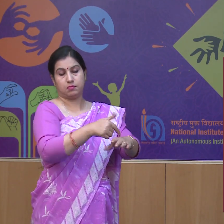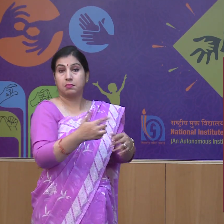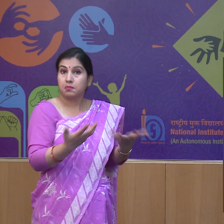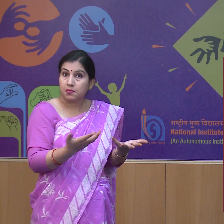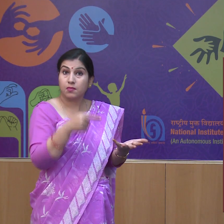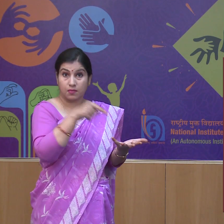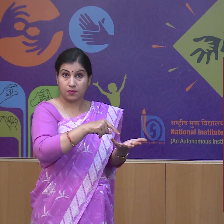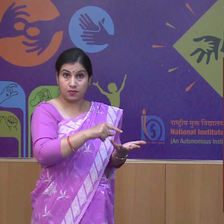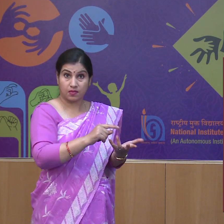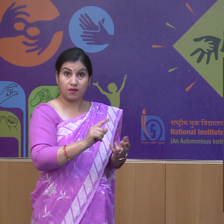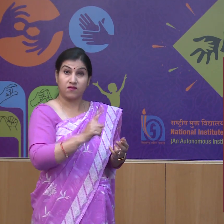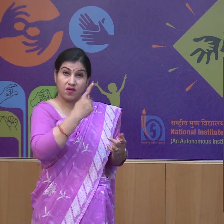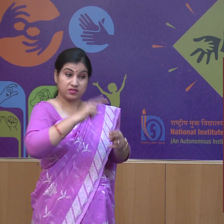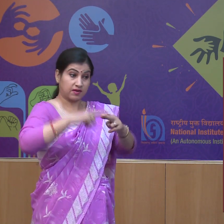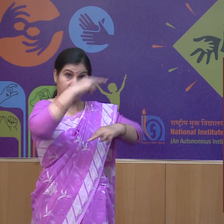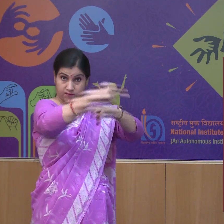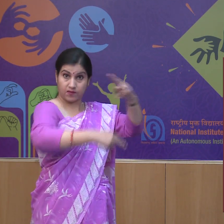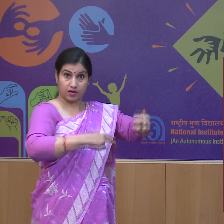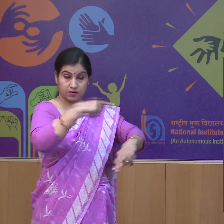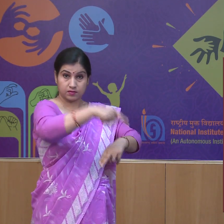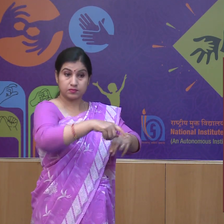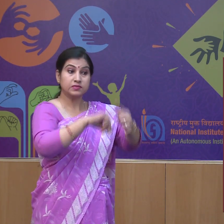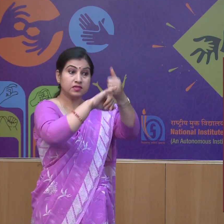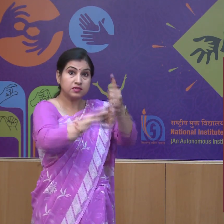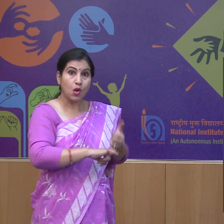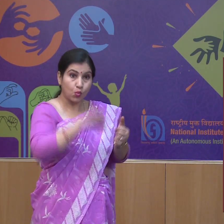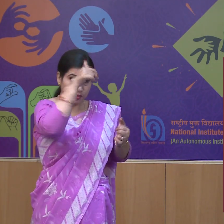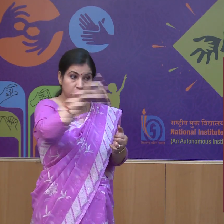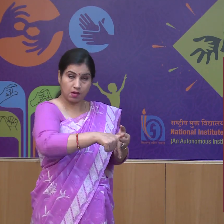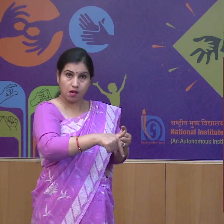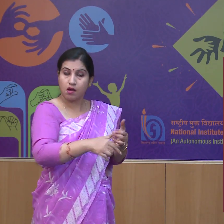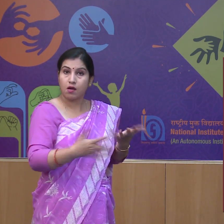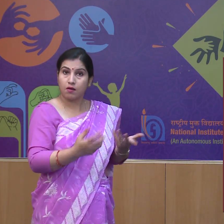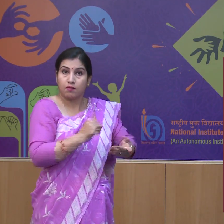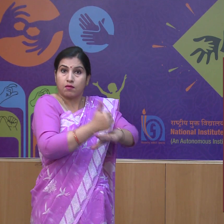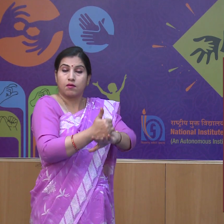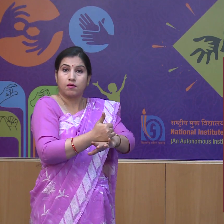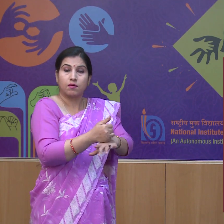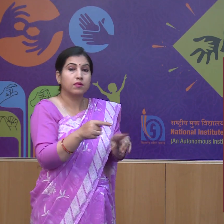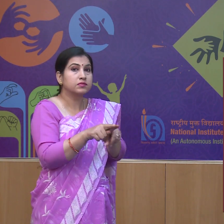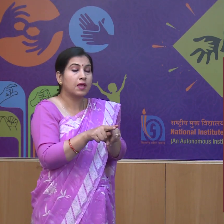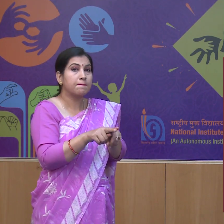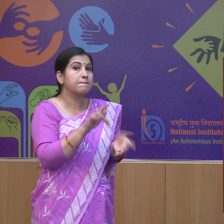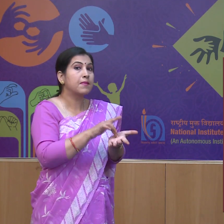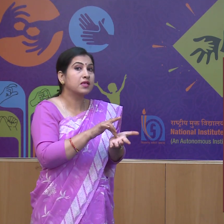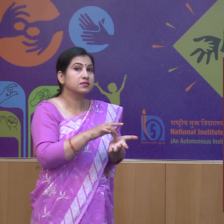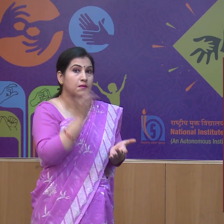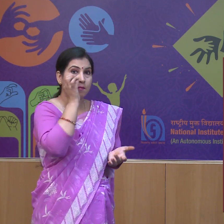However, the first factory in South India was established at Madras